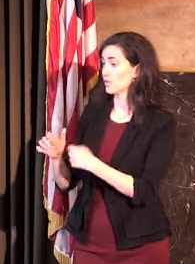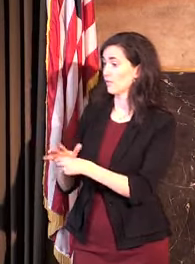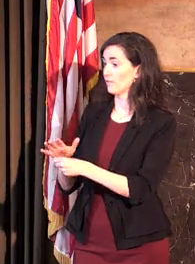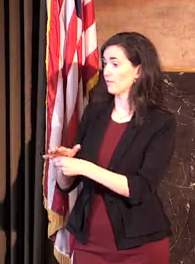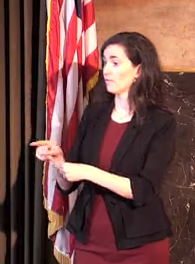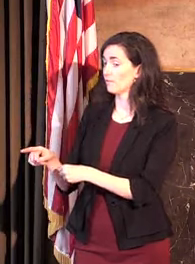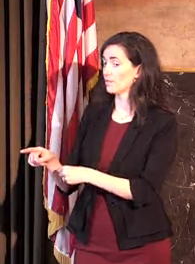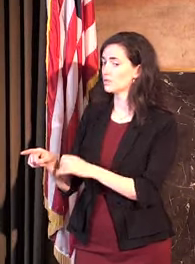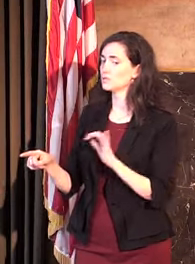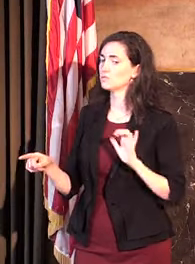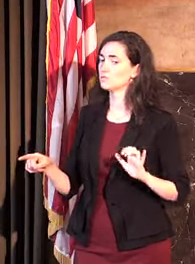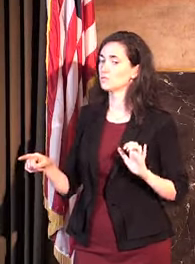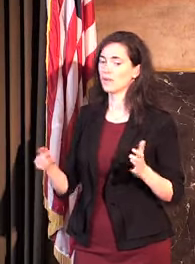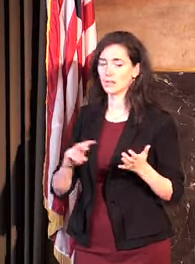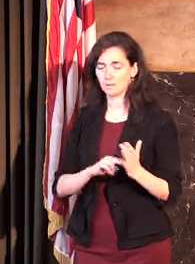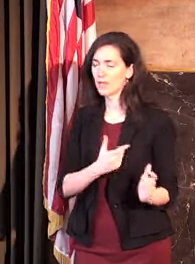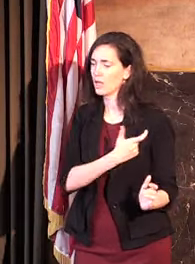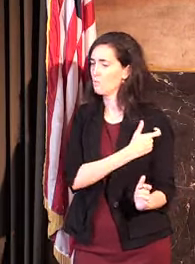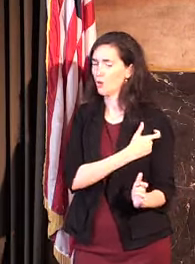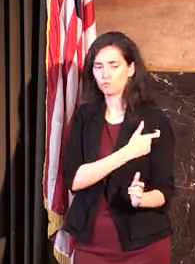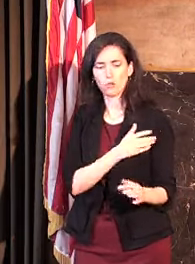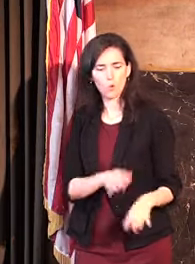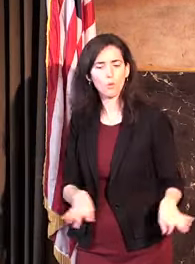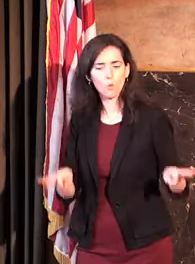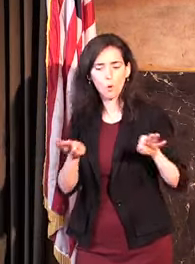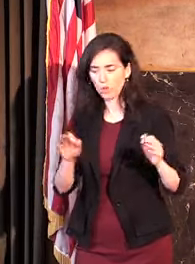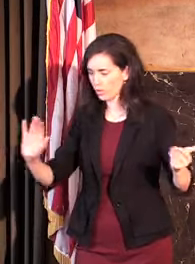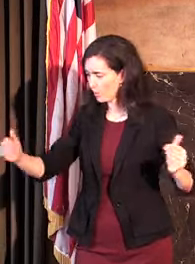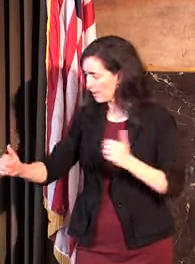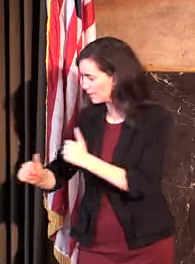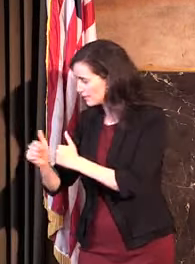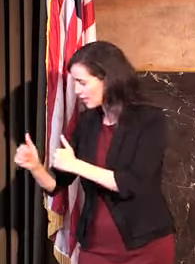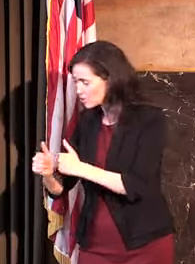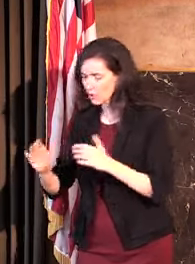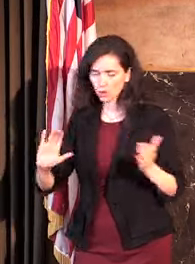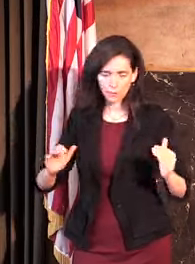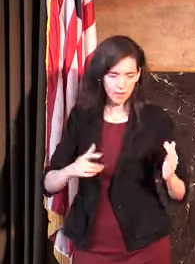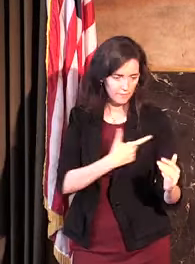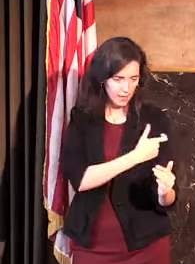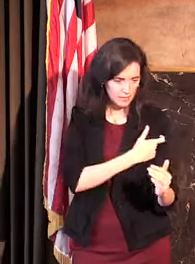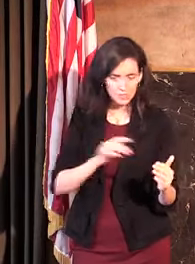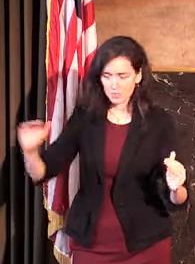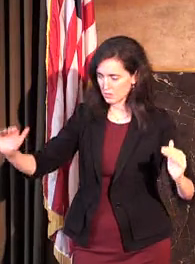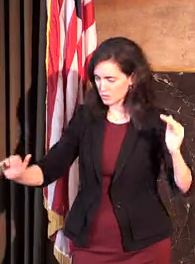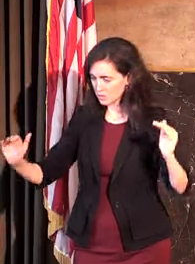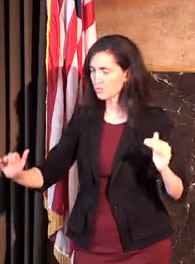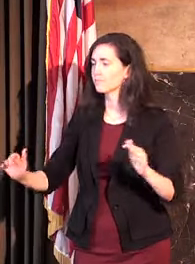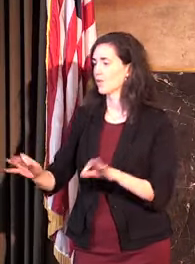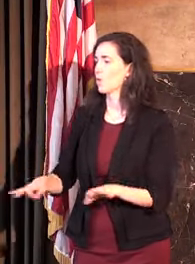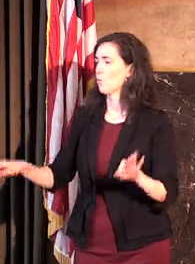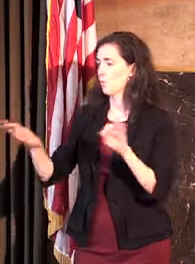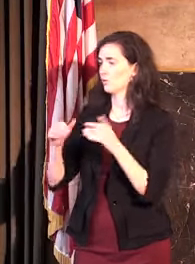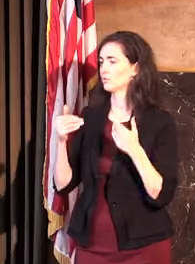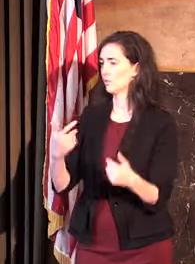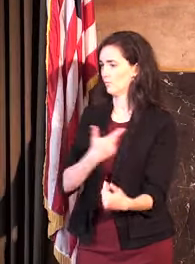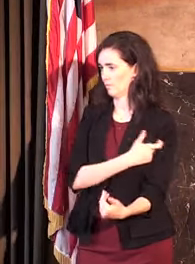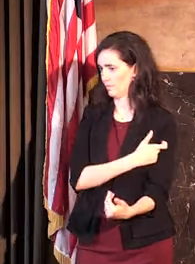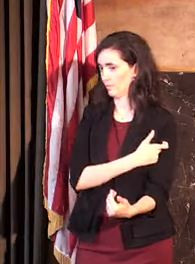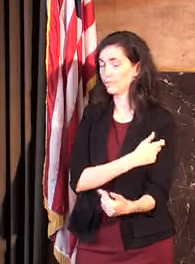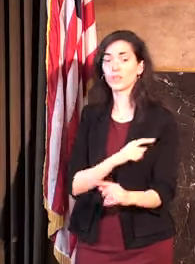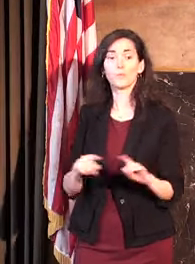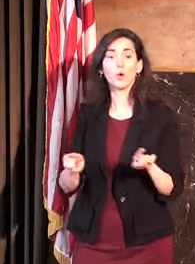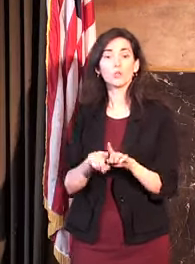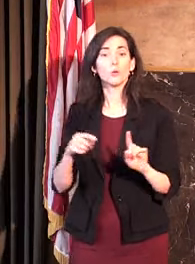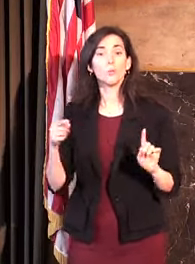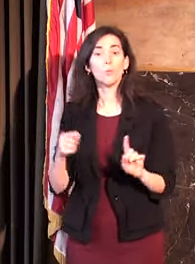the vaccine is warranted for them. But it's also part of a larger effort to make sure that